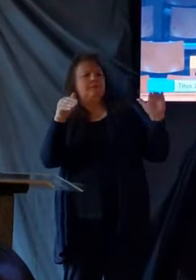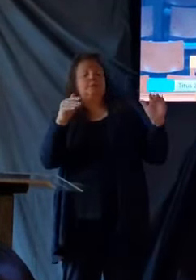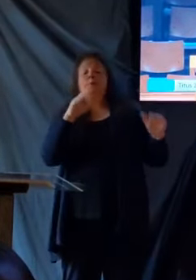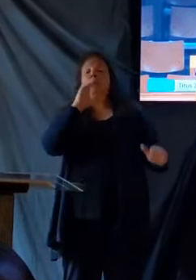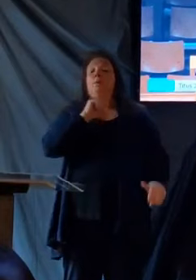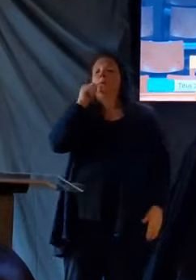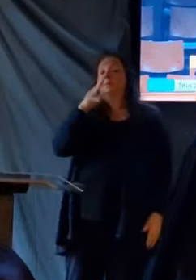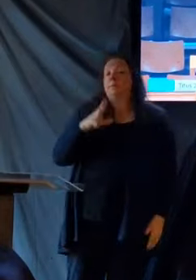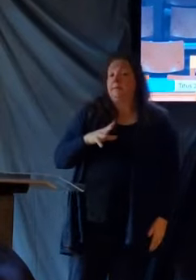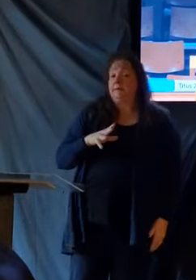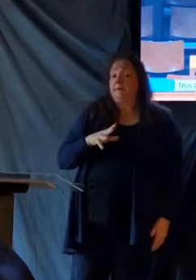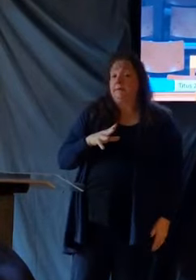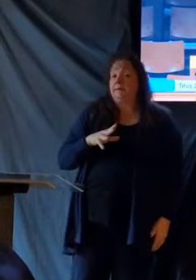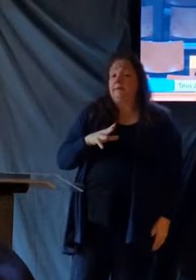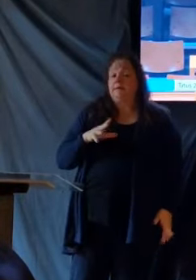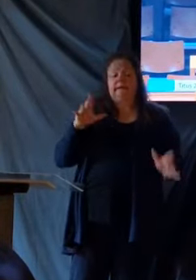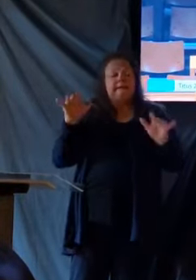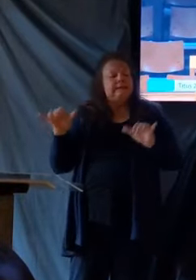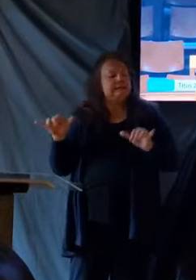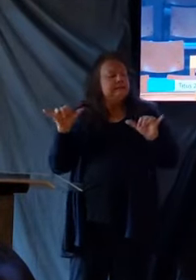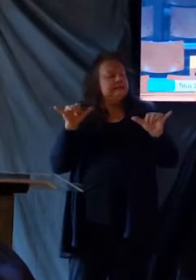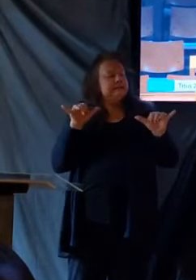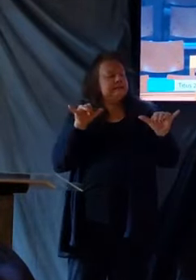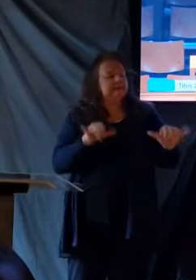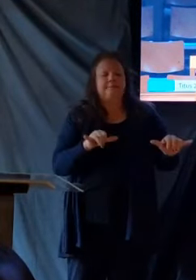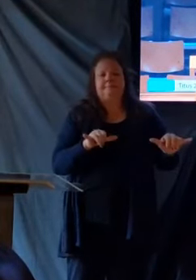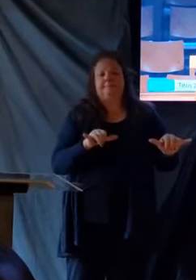women are likewise, and that term